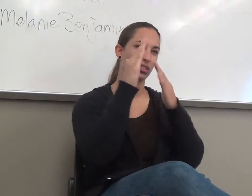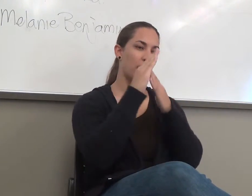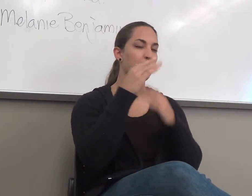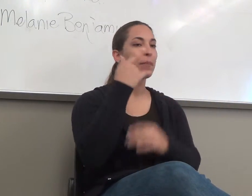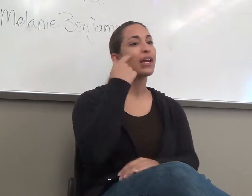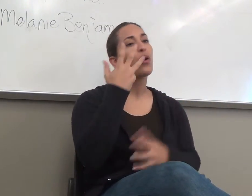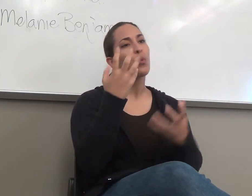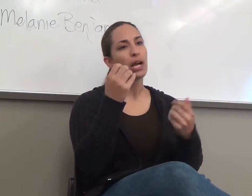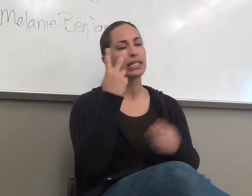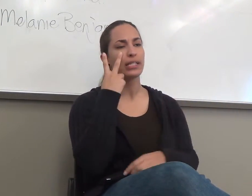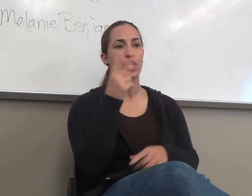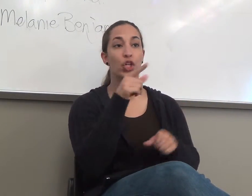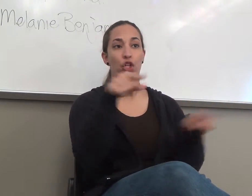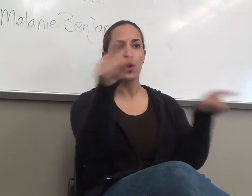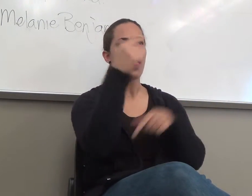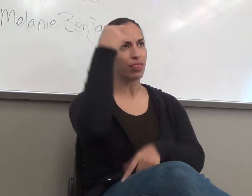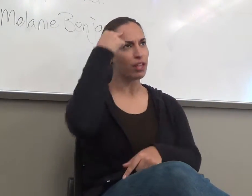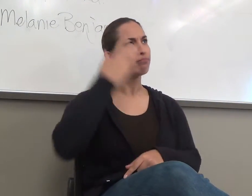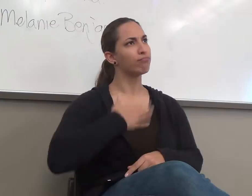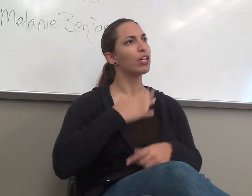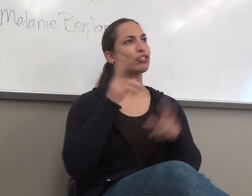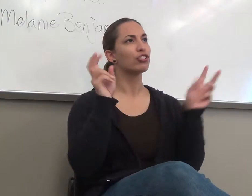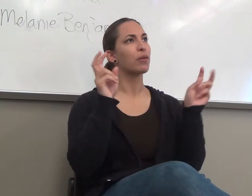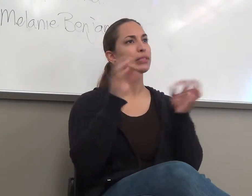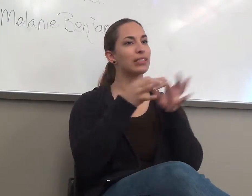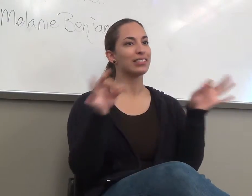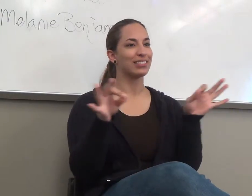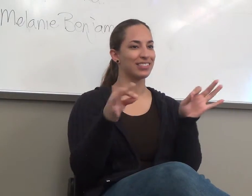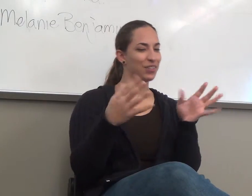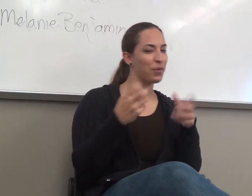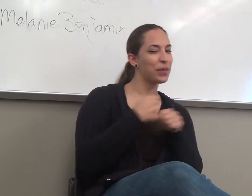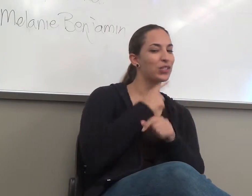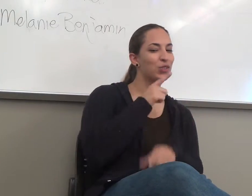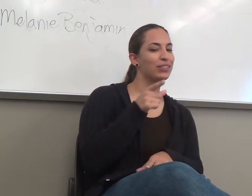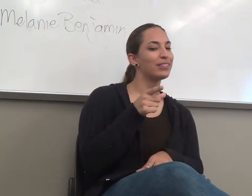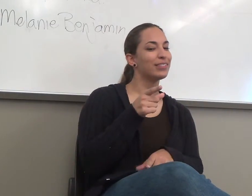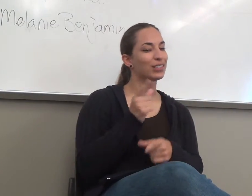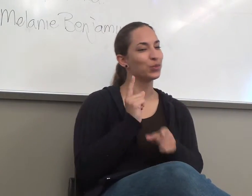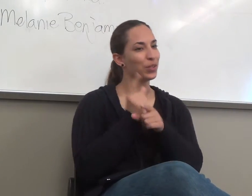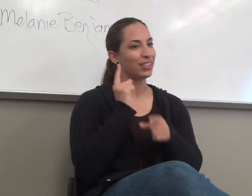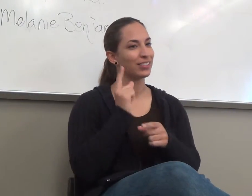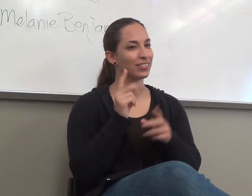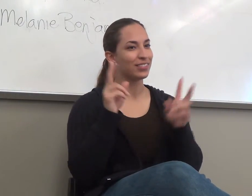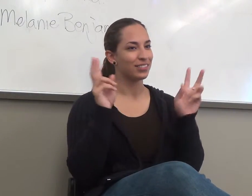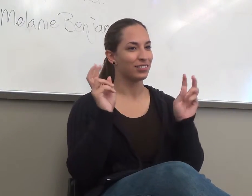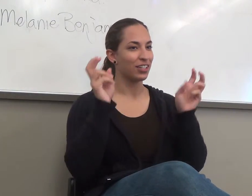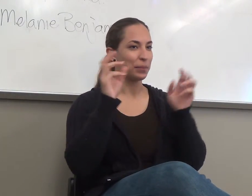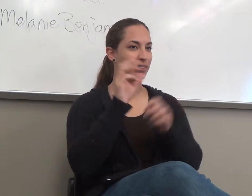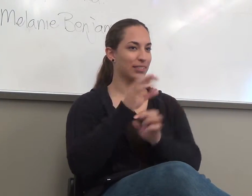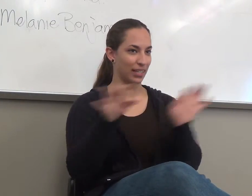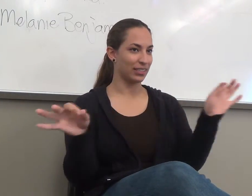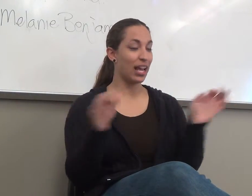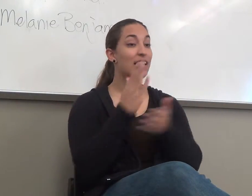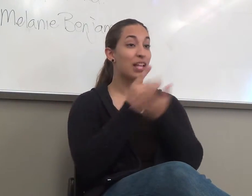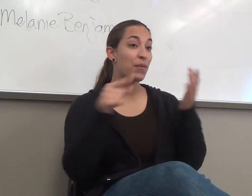you think is your topic sentence is what I think is your topic sentence. Some of you already have had instruction, if